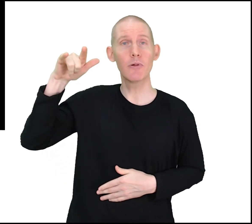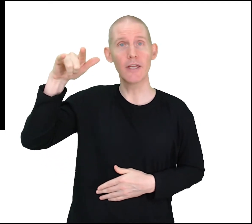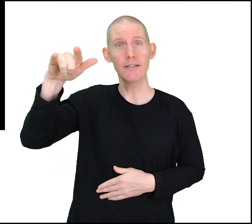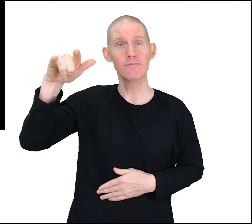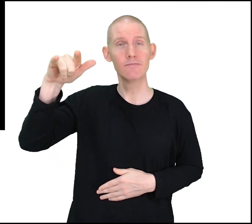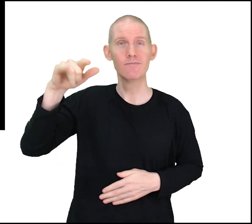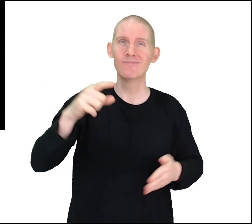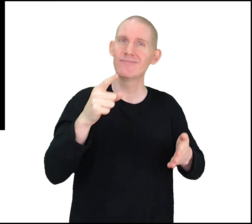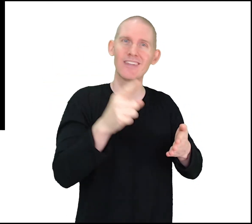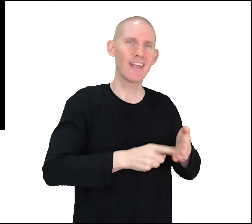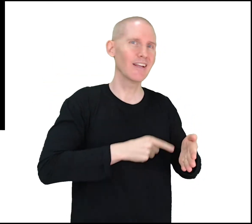Airplane cancel.